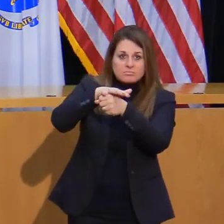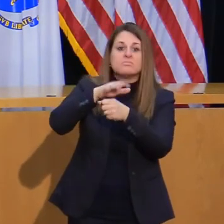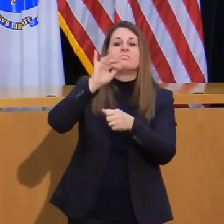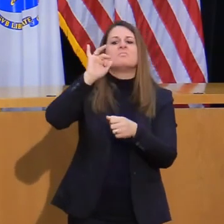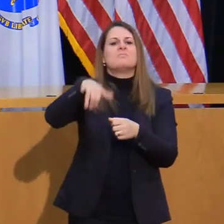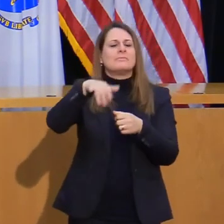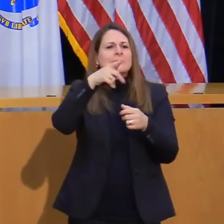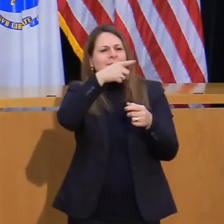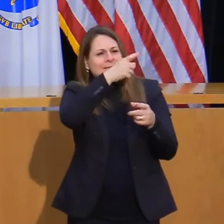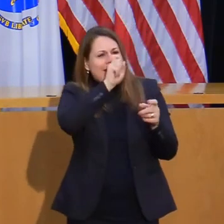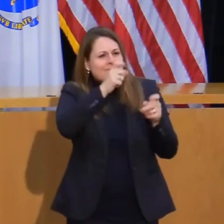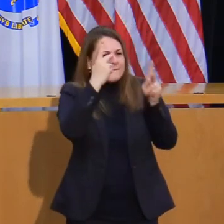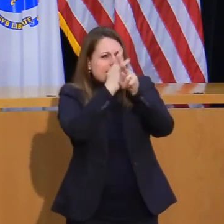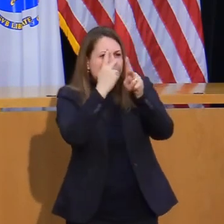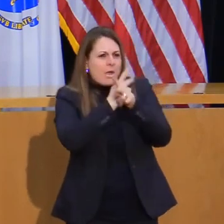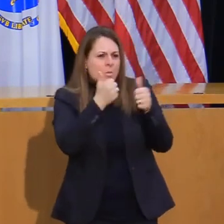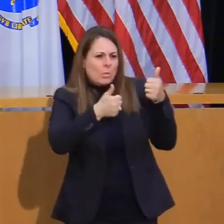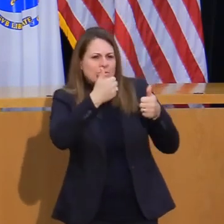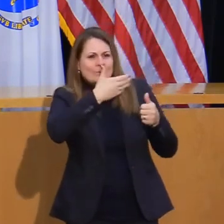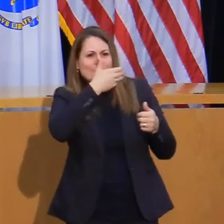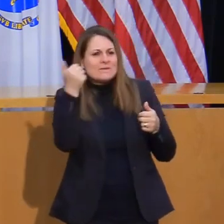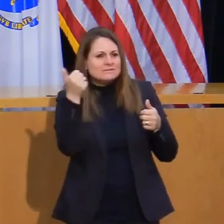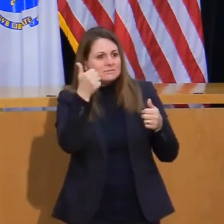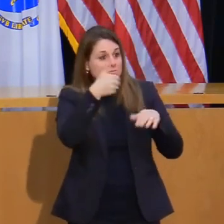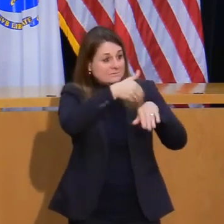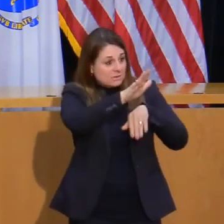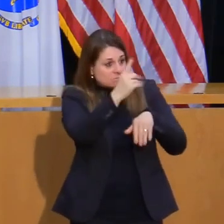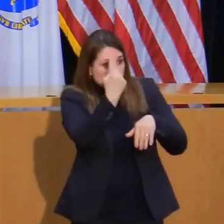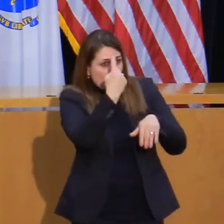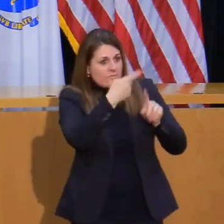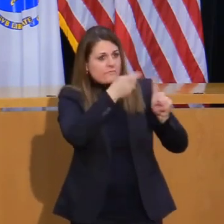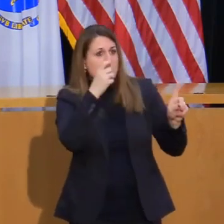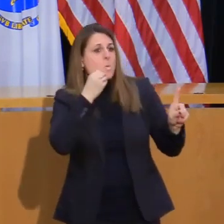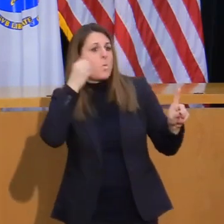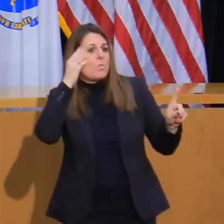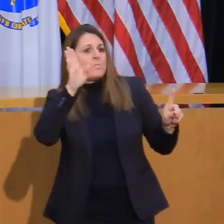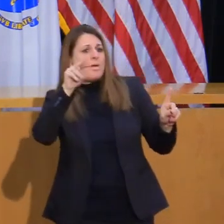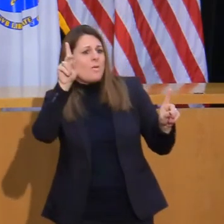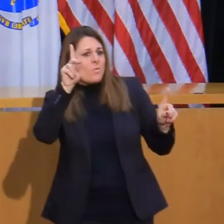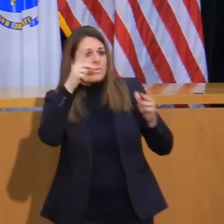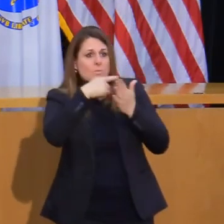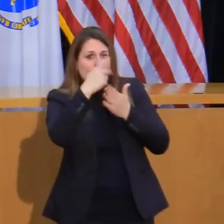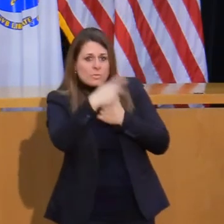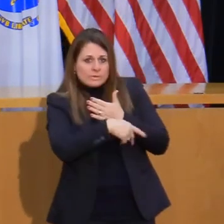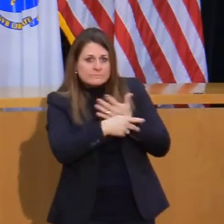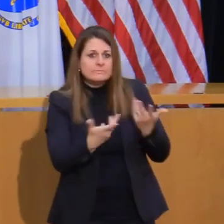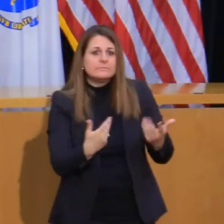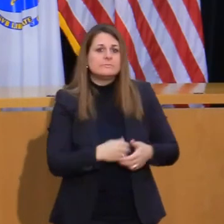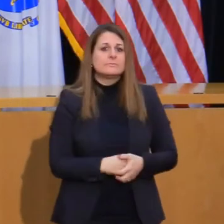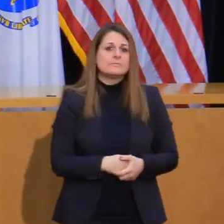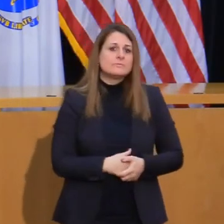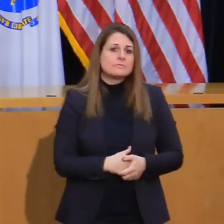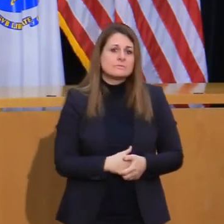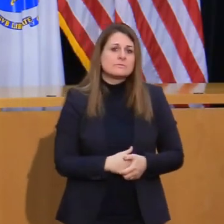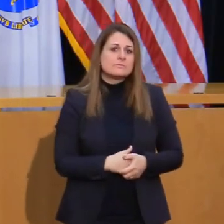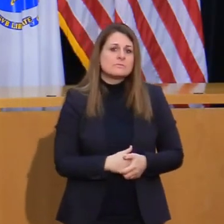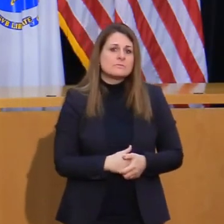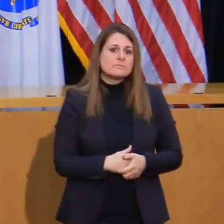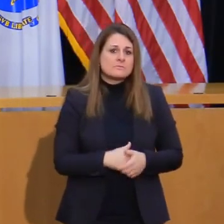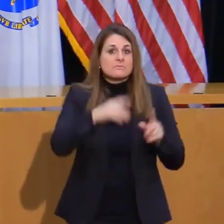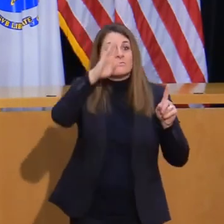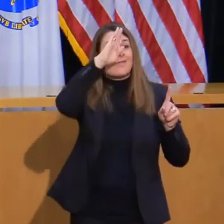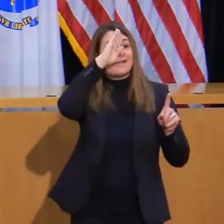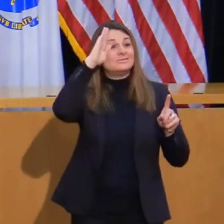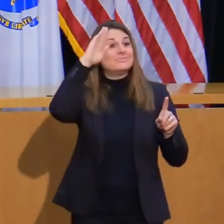and hospitals to vaccinate their homebound patients. If you or a loved one is homebound and